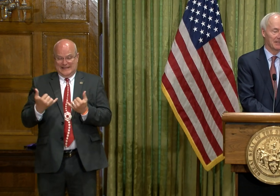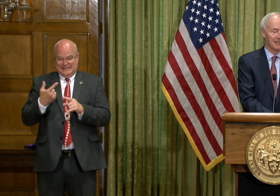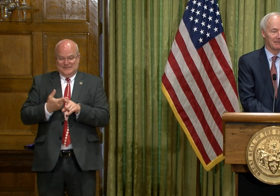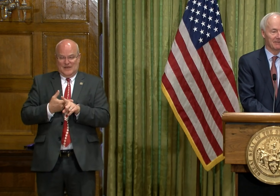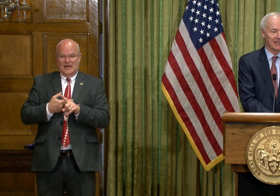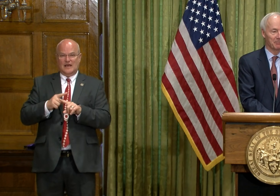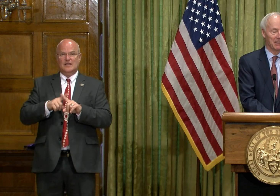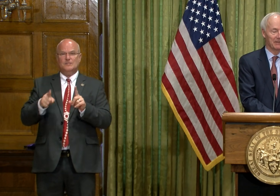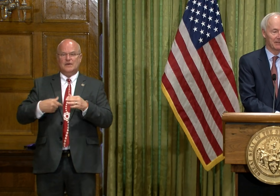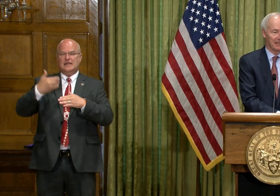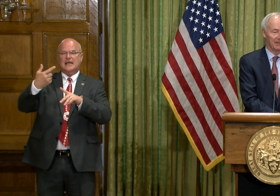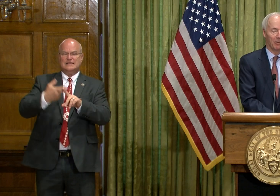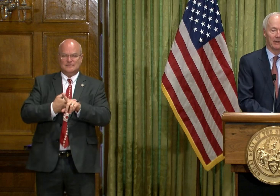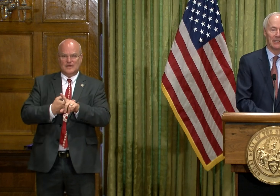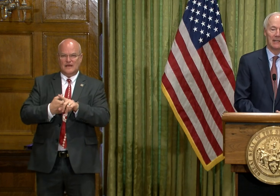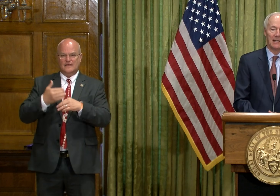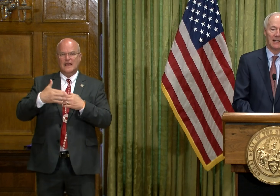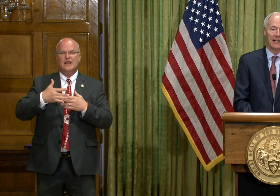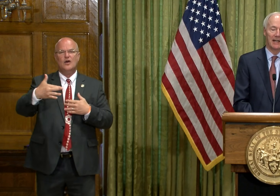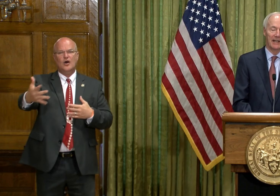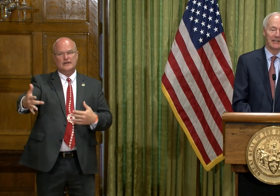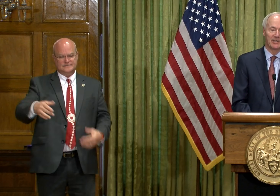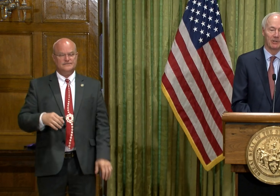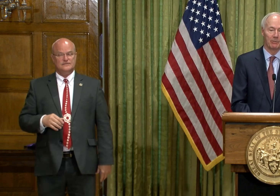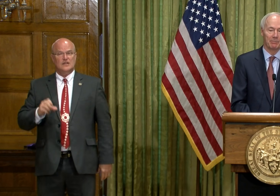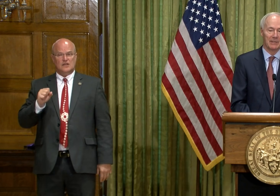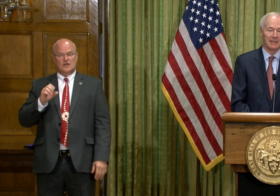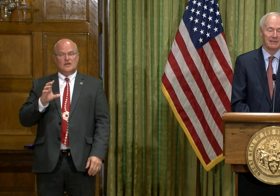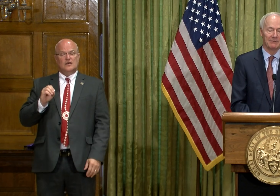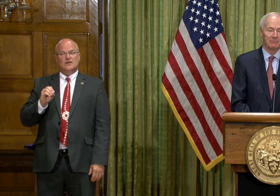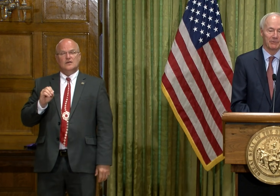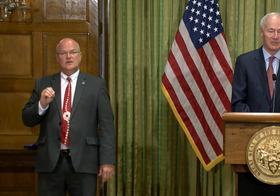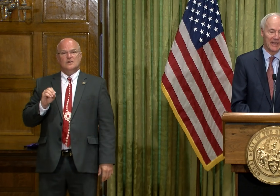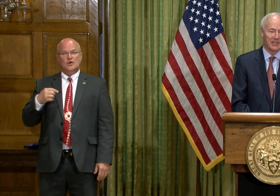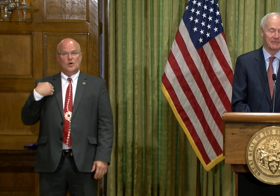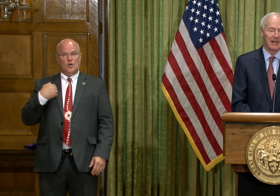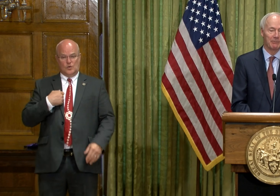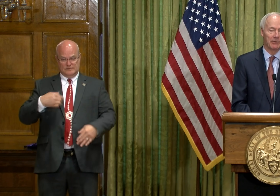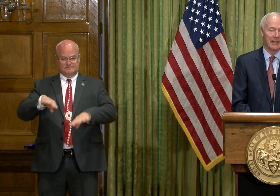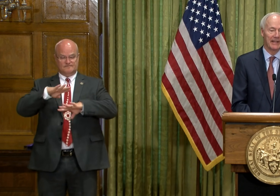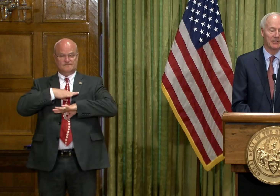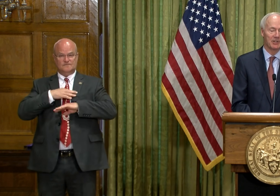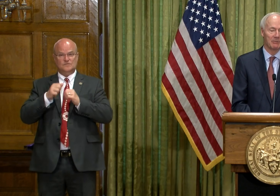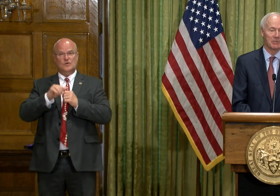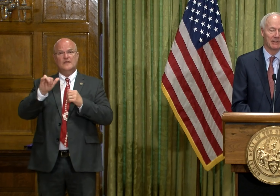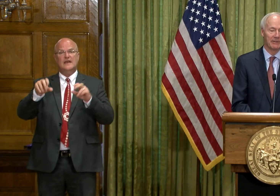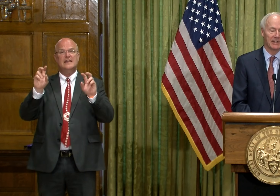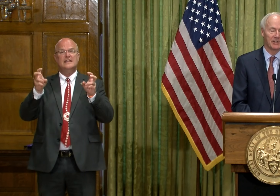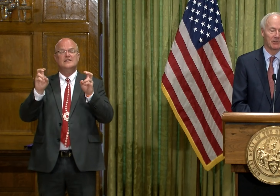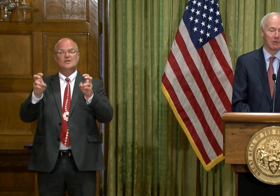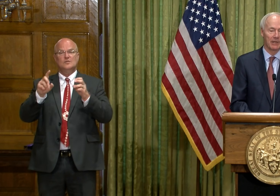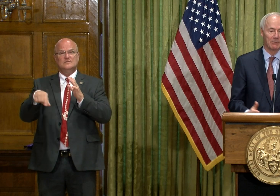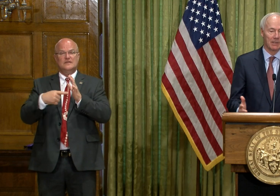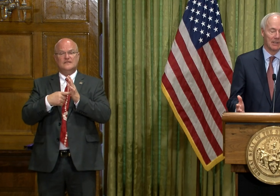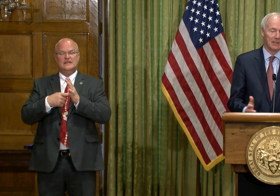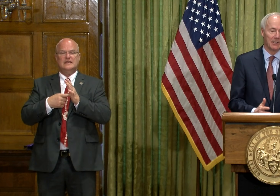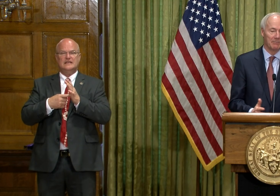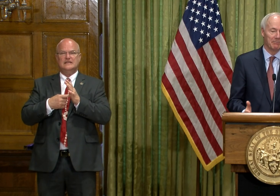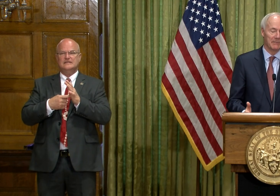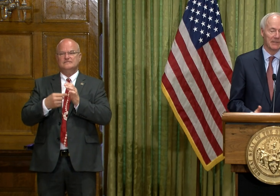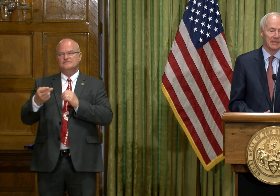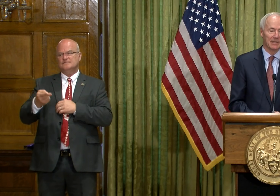month, but next month and on. And so we're satisfied with that. In terms of the historic